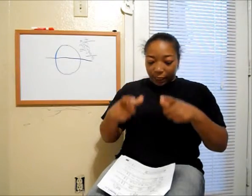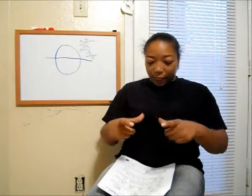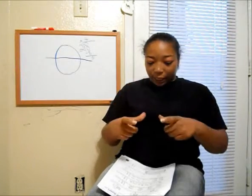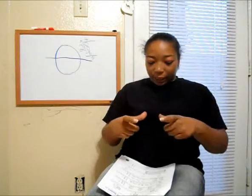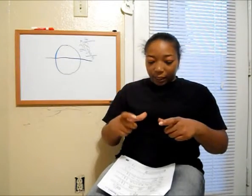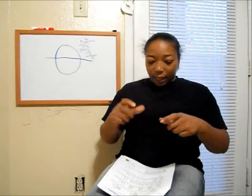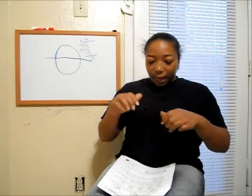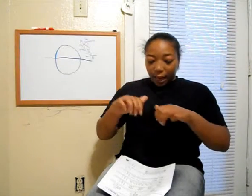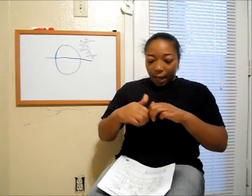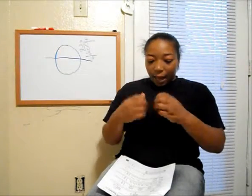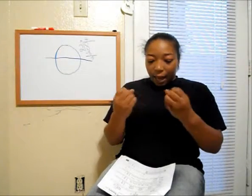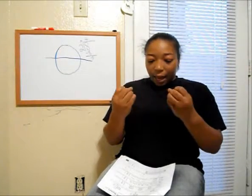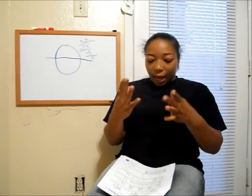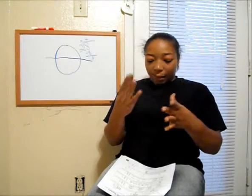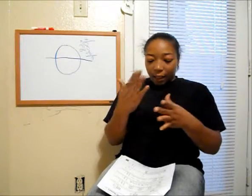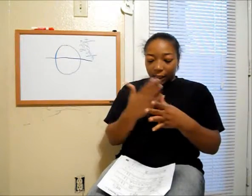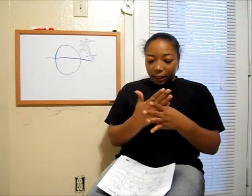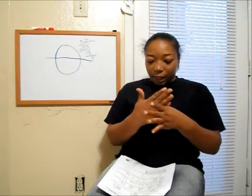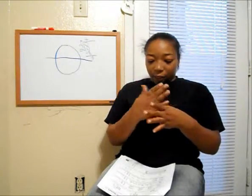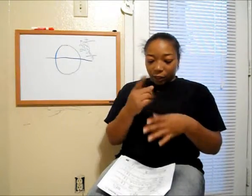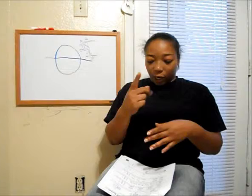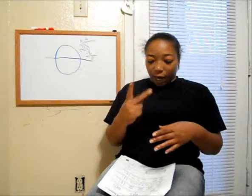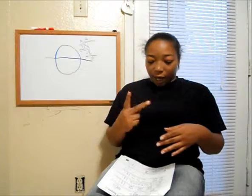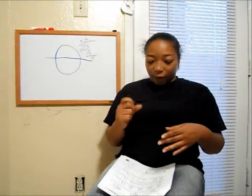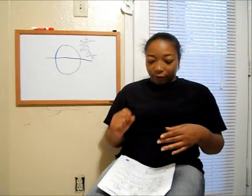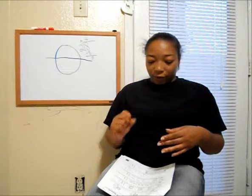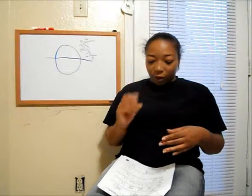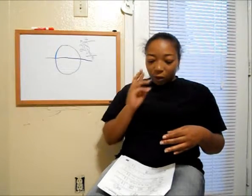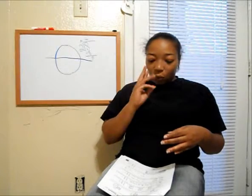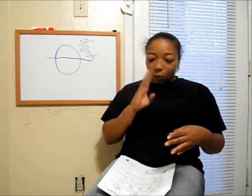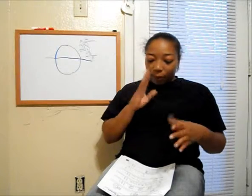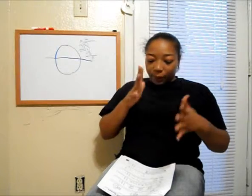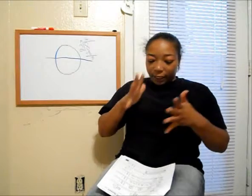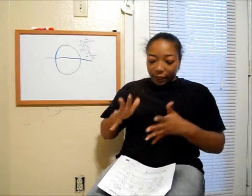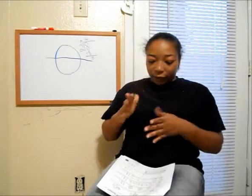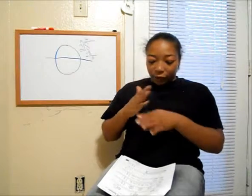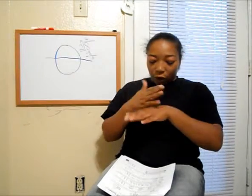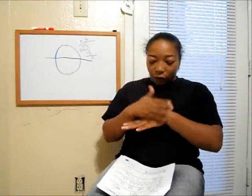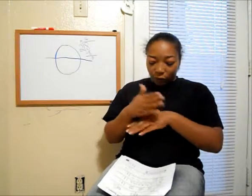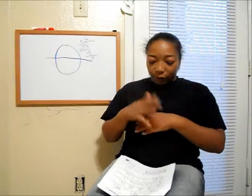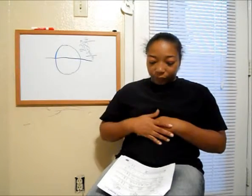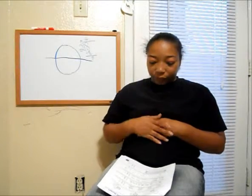plate, how many sandwich halves will be left over?